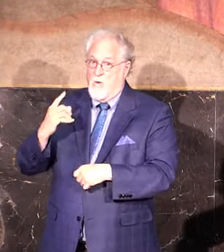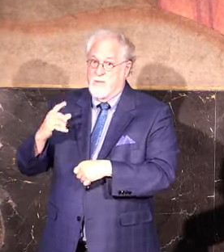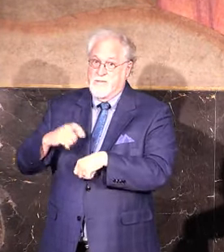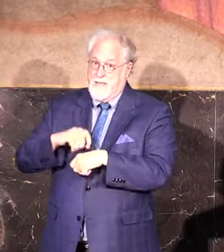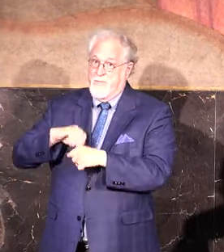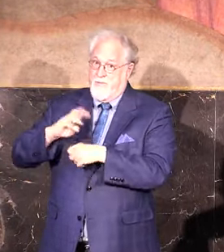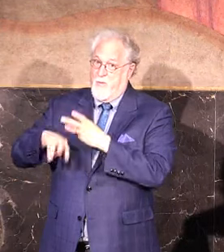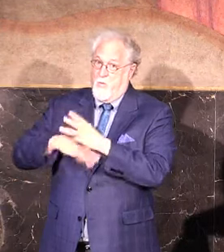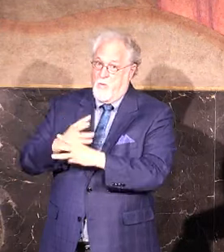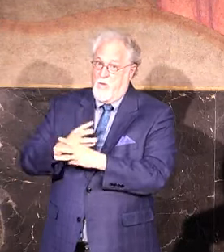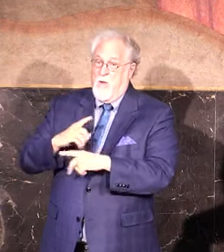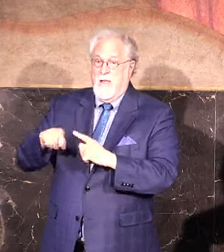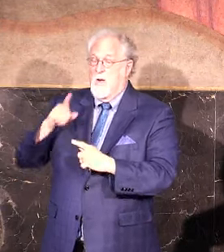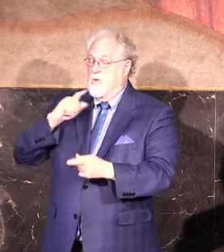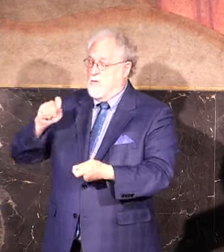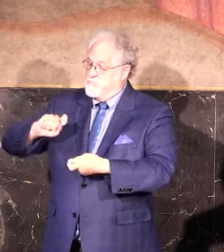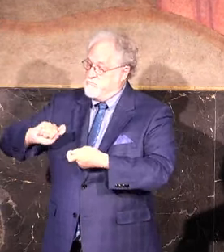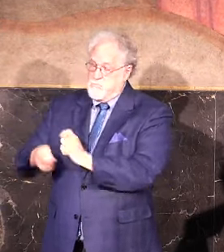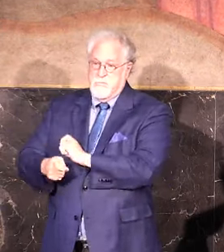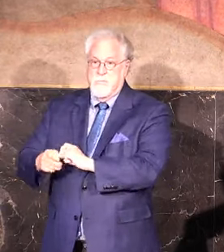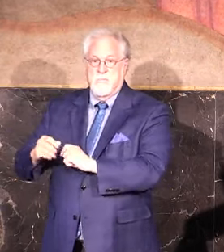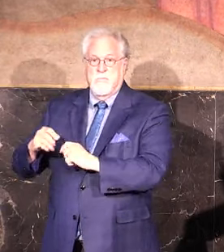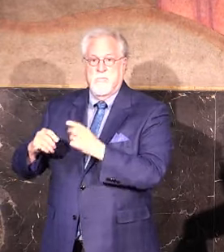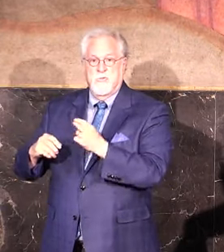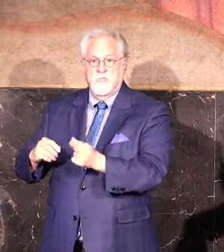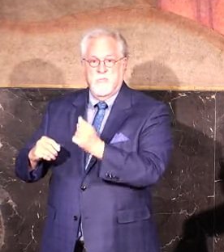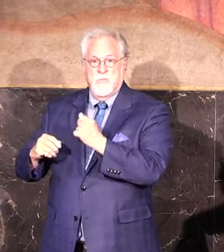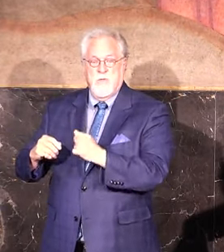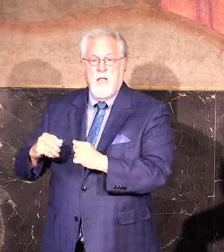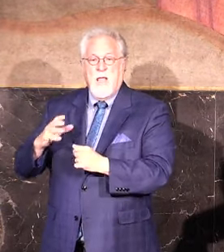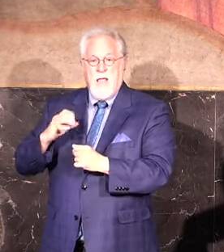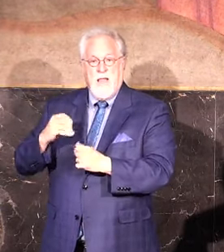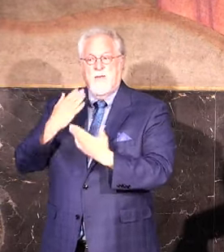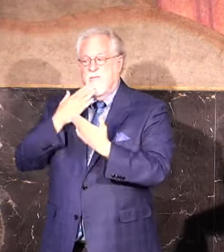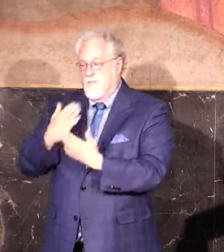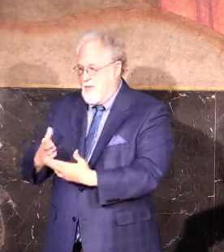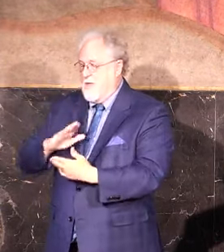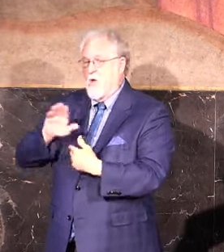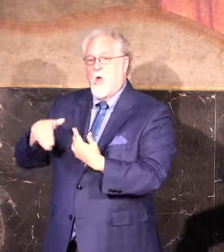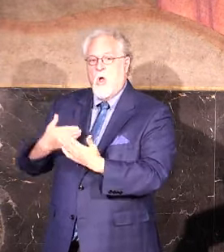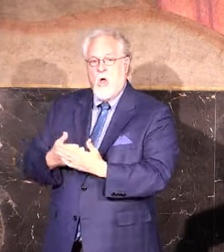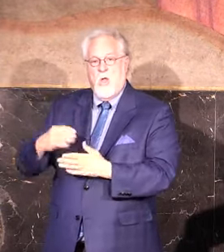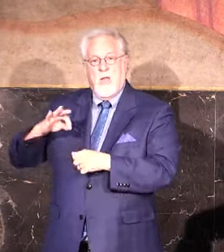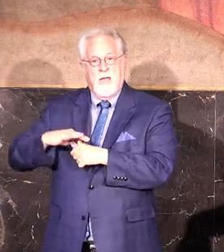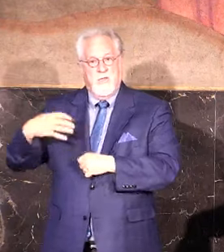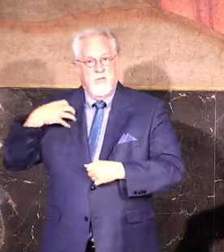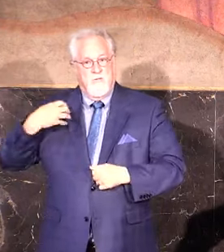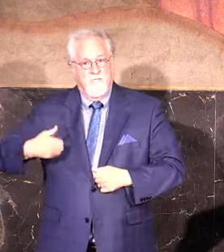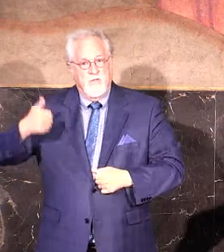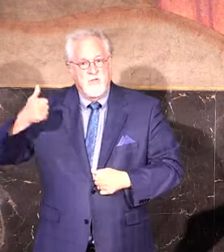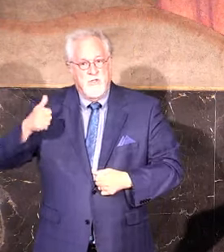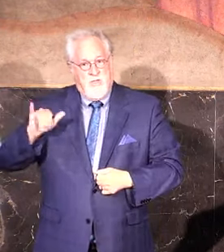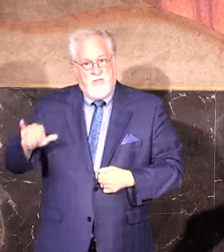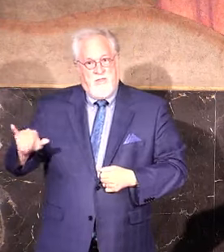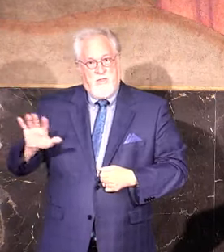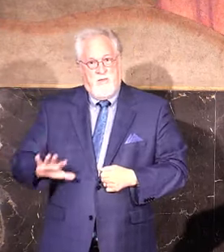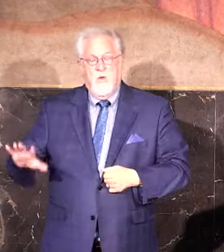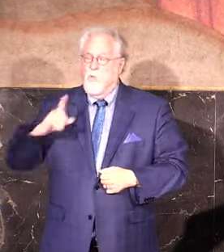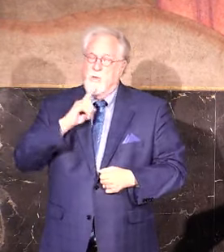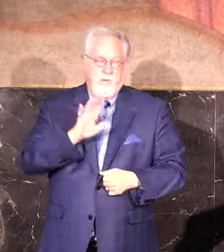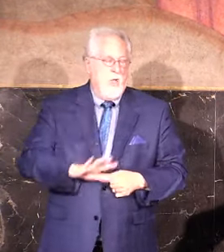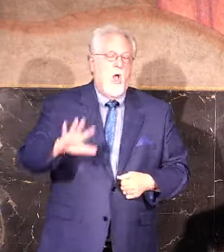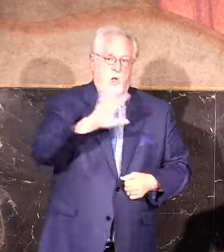world, and really turned that around in short order. And I want to thank all of the elected officials in that part, really all over the